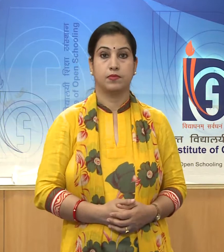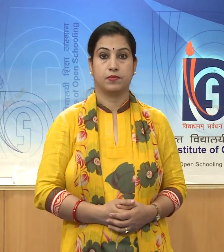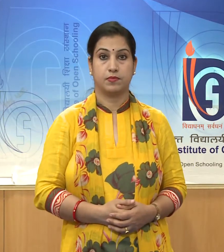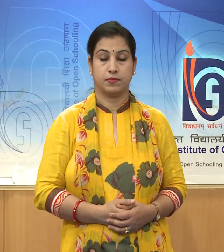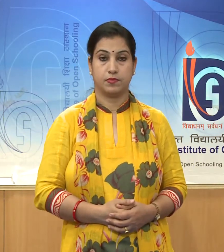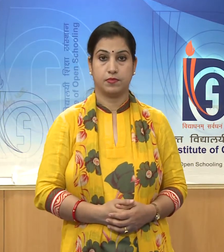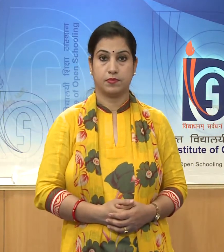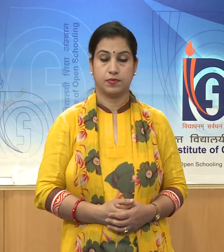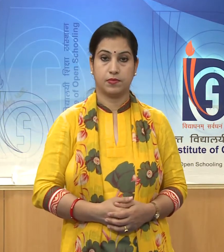Claude Monet,